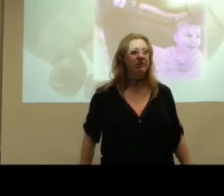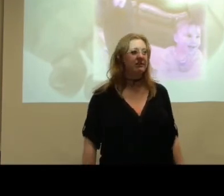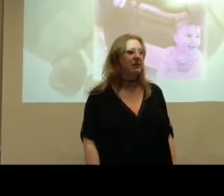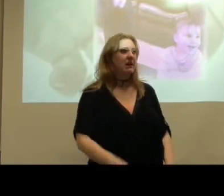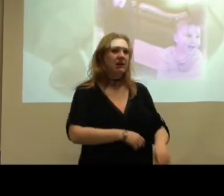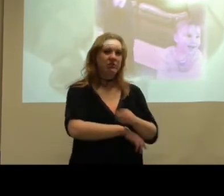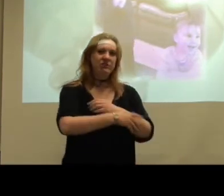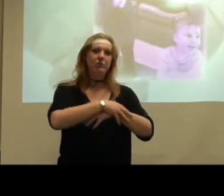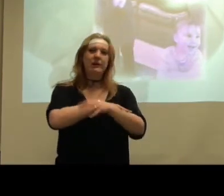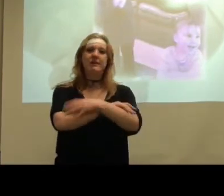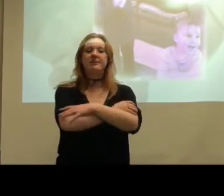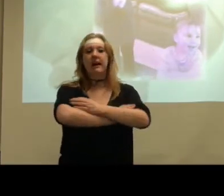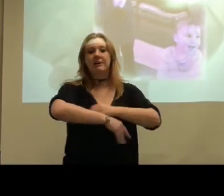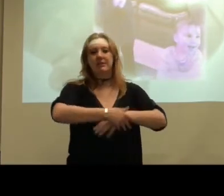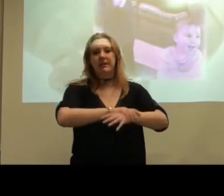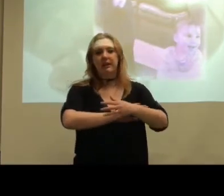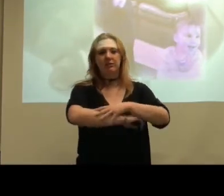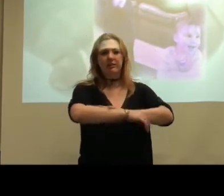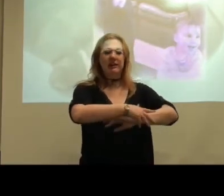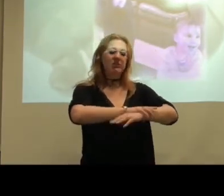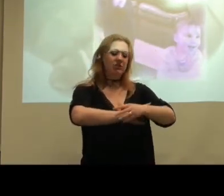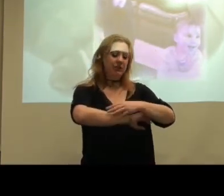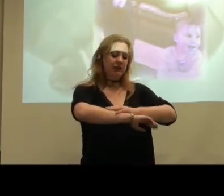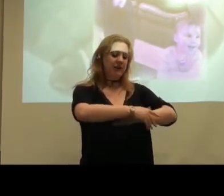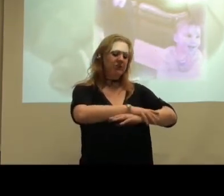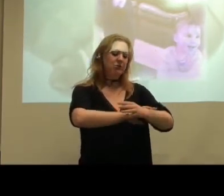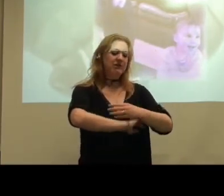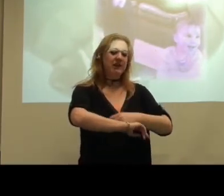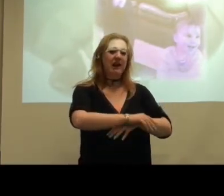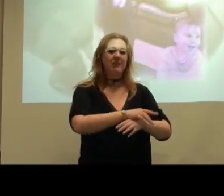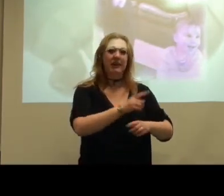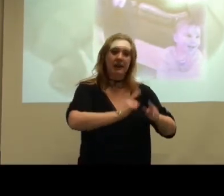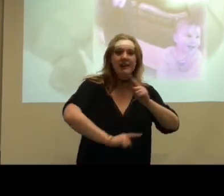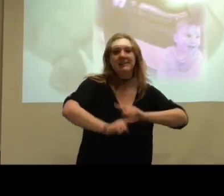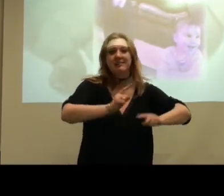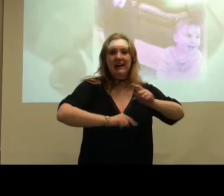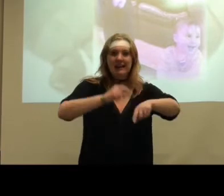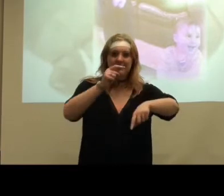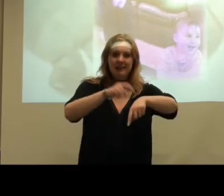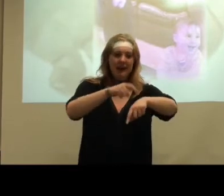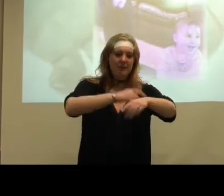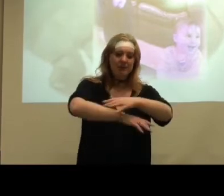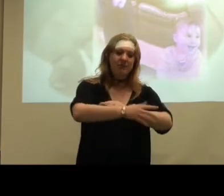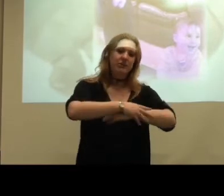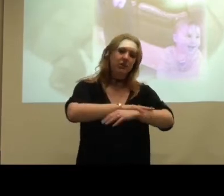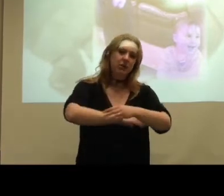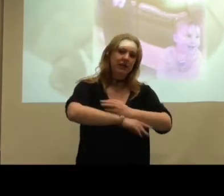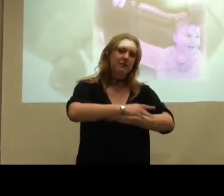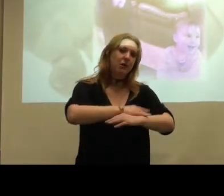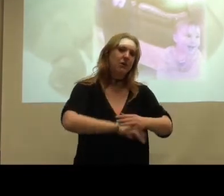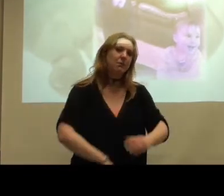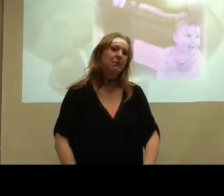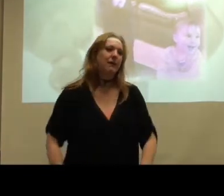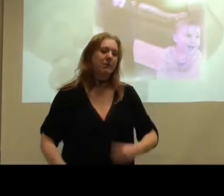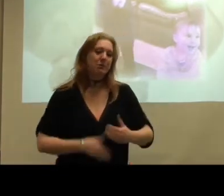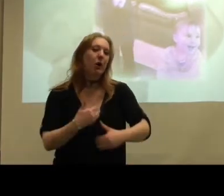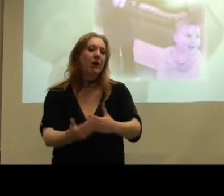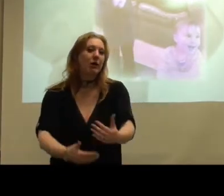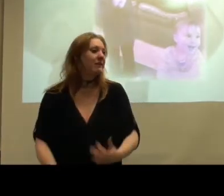she's doing this kind of a thing. You've seen each of the kids do this kind of a thing. Signing time, that's part of the progress.